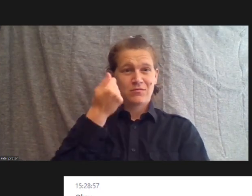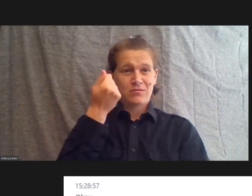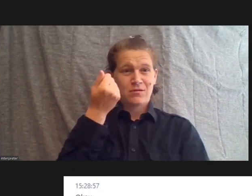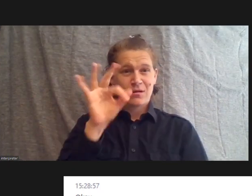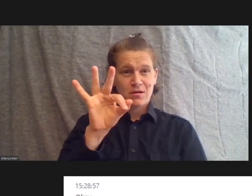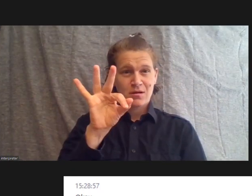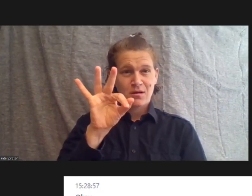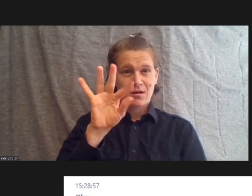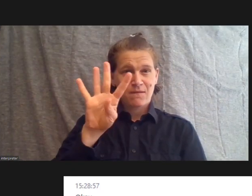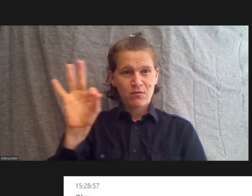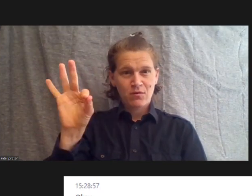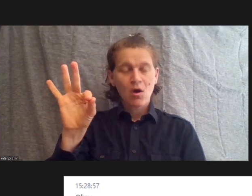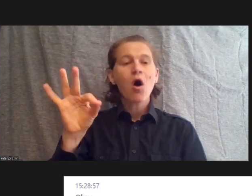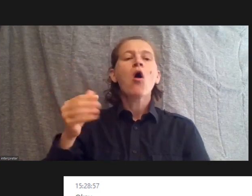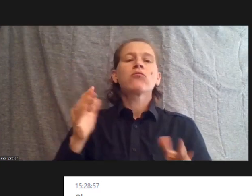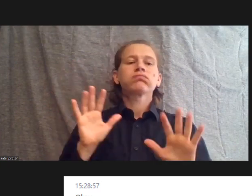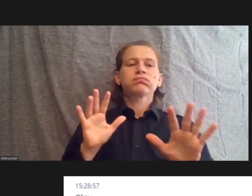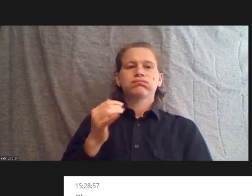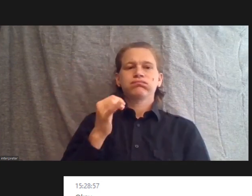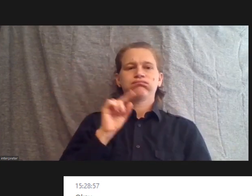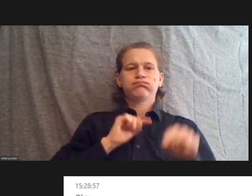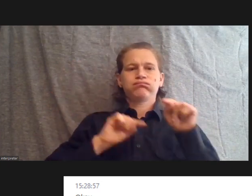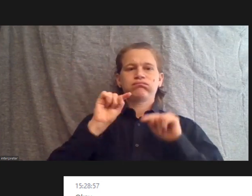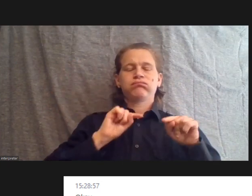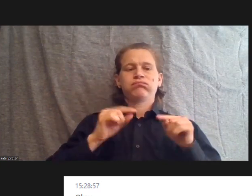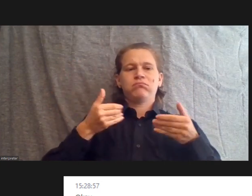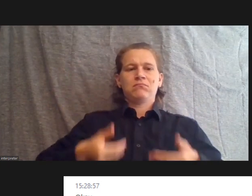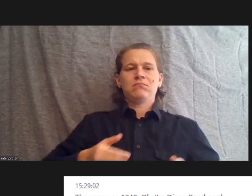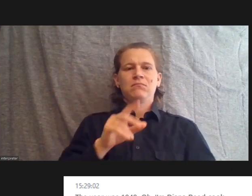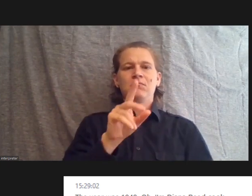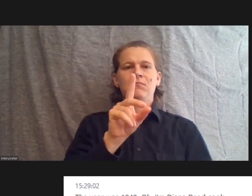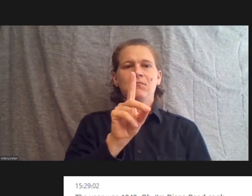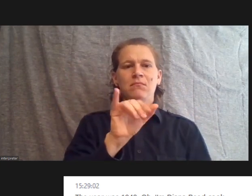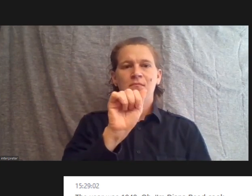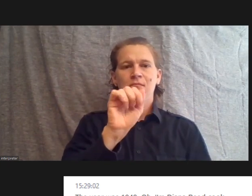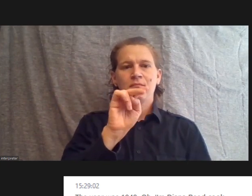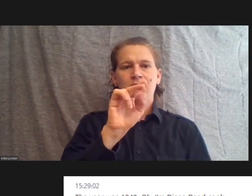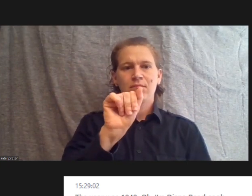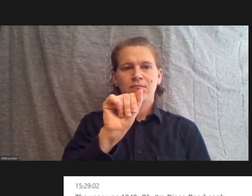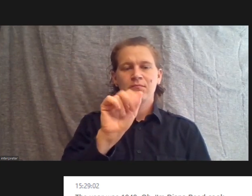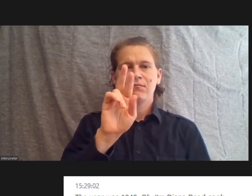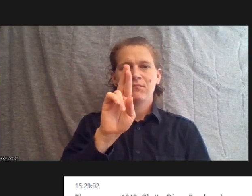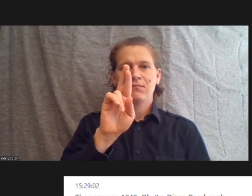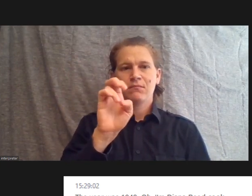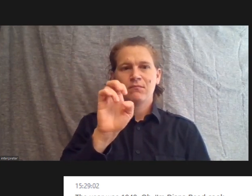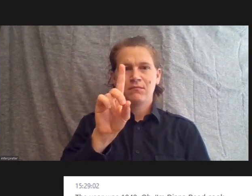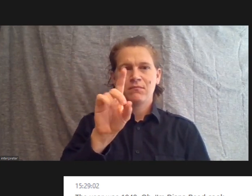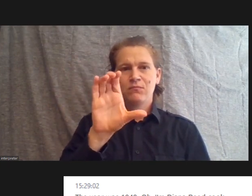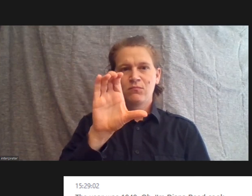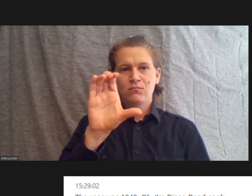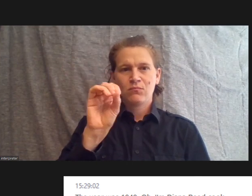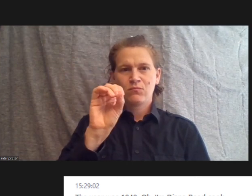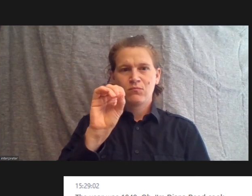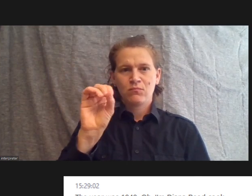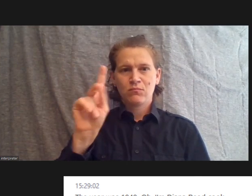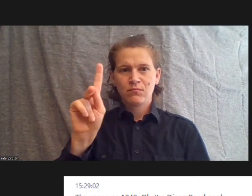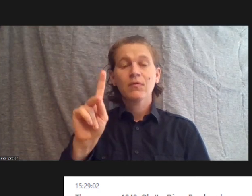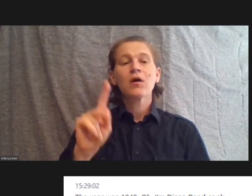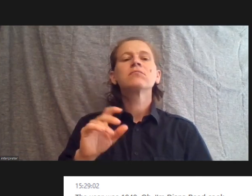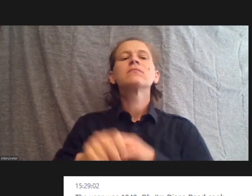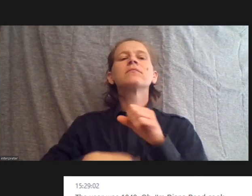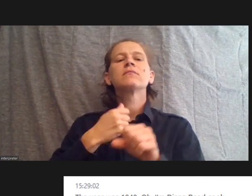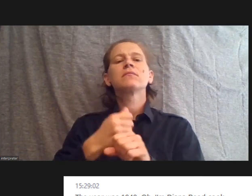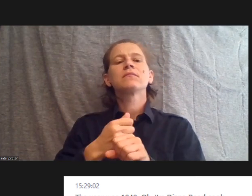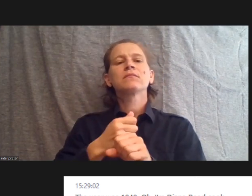1949. Oh, I'm Diana Reed Cook. The year was 1949. I was 11 years old and